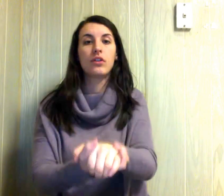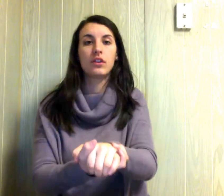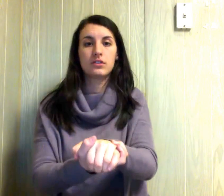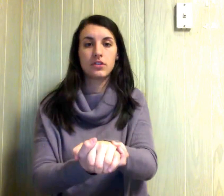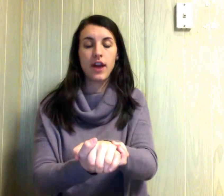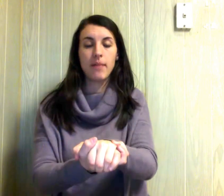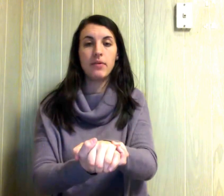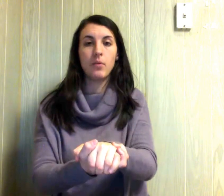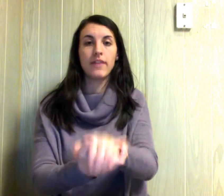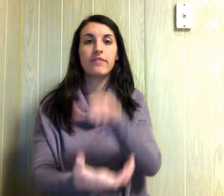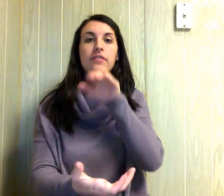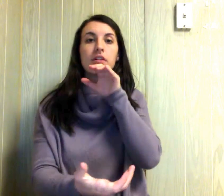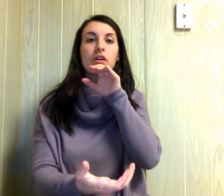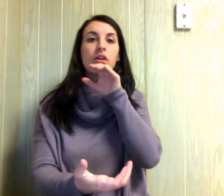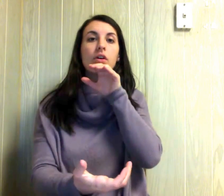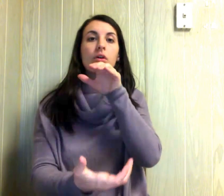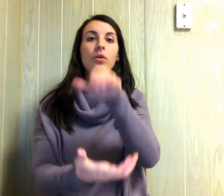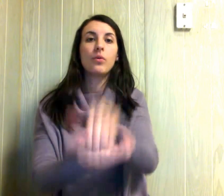to grab. Wife. Wife.